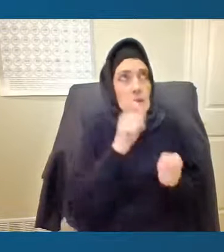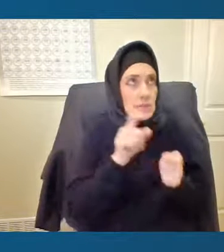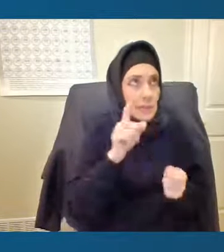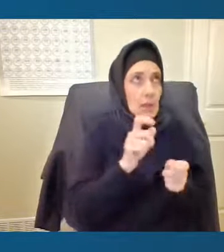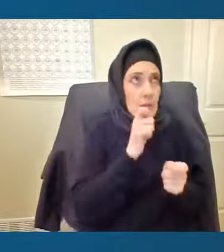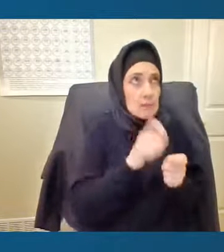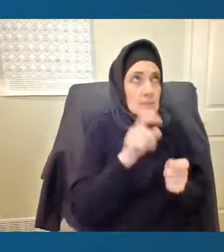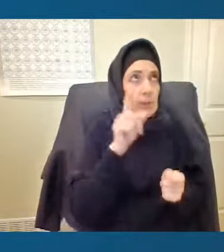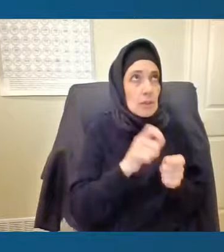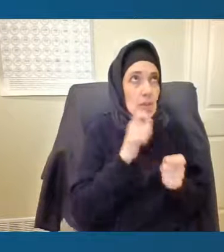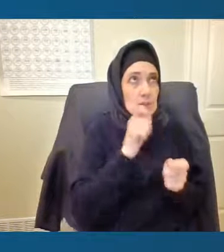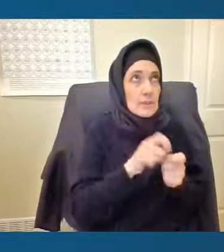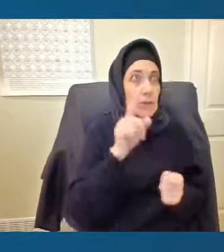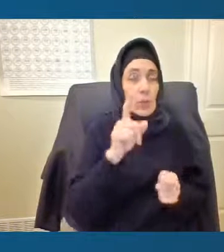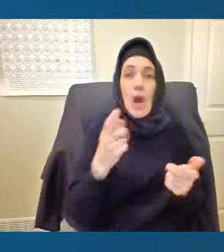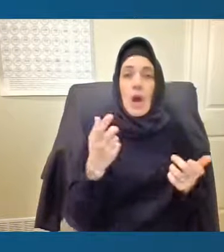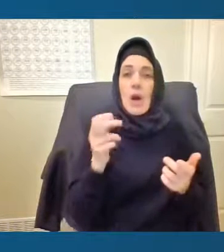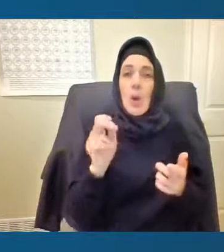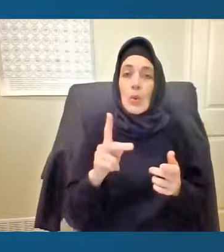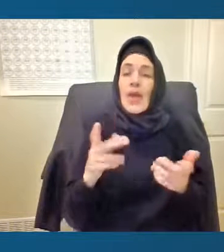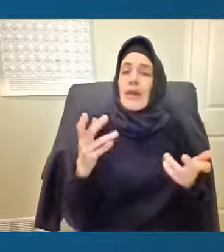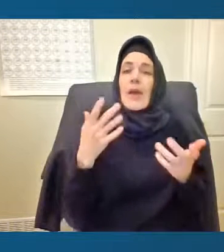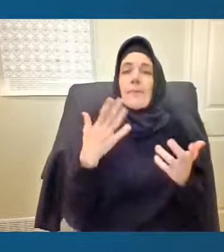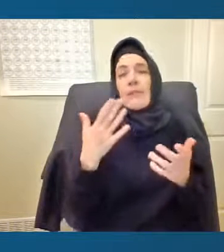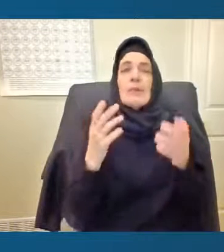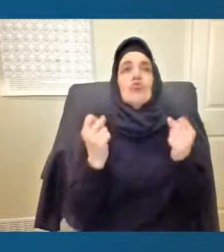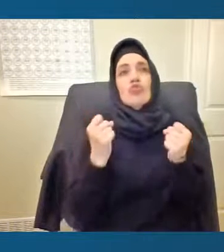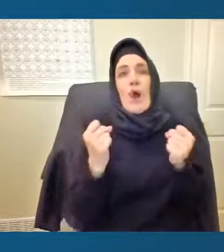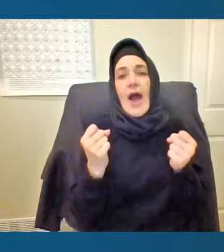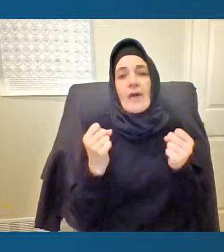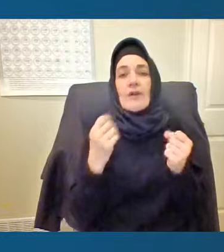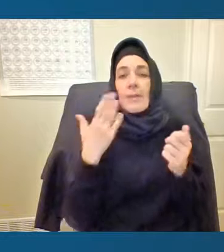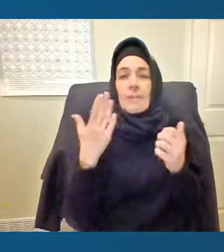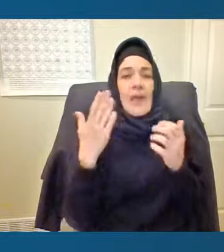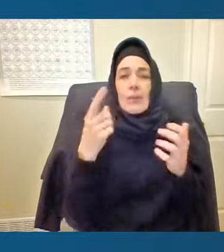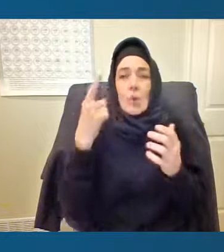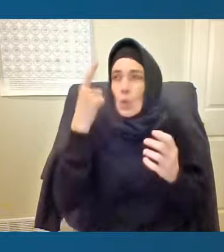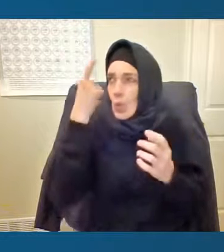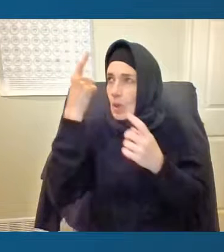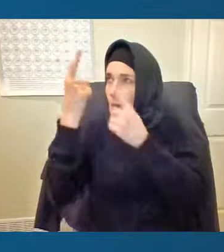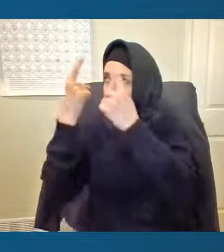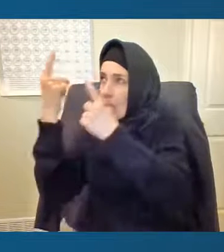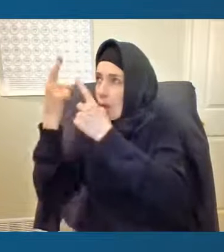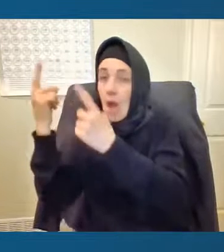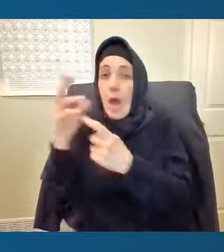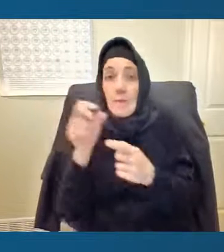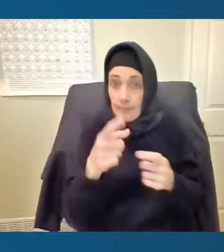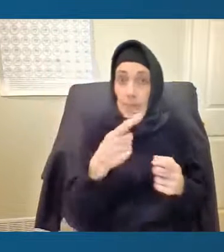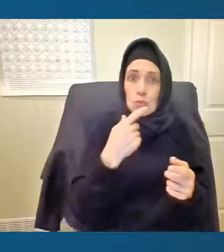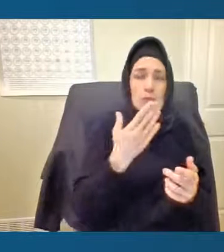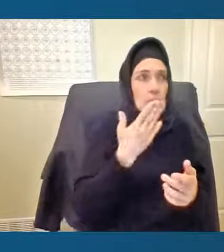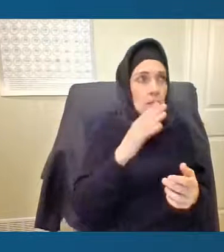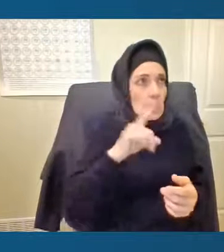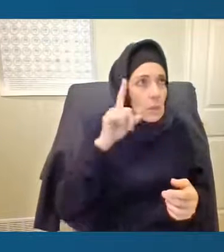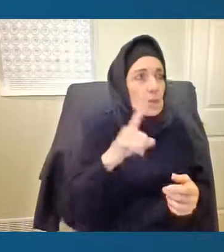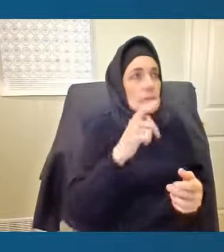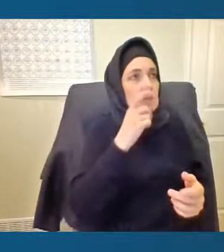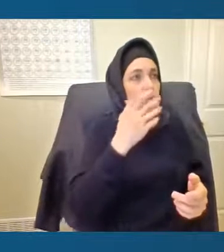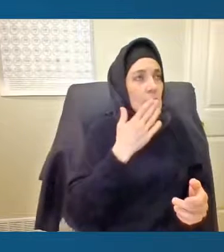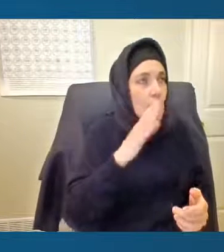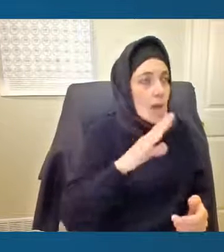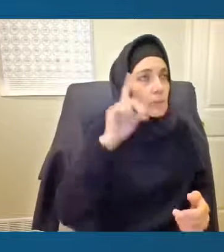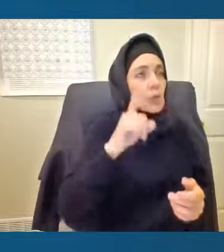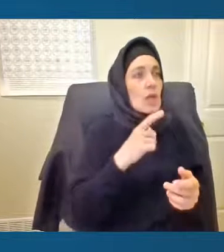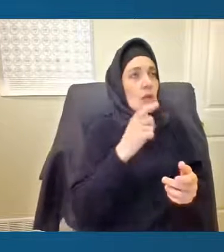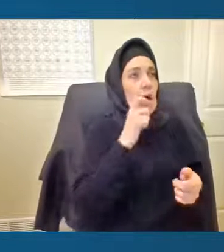not there. I'm driving. I'm all in traffic. SubhanAllah, alhamdulillah, la ilaha illallah, subhanAllah, alhamdulillah. I'm not really thinking about the words, right?